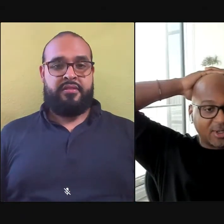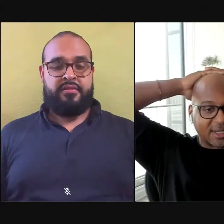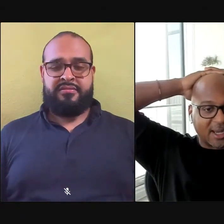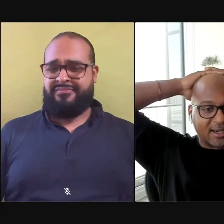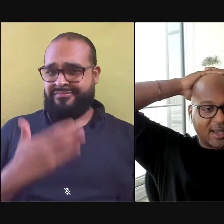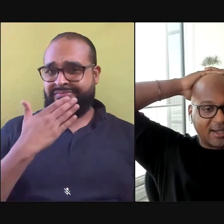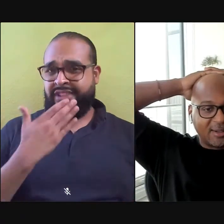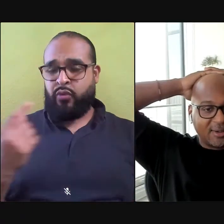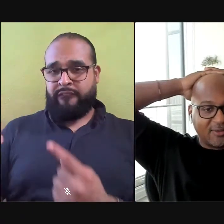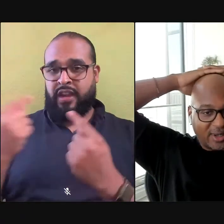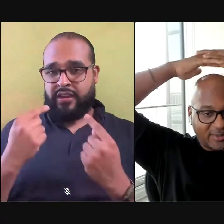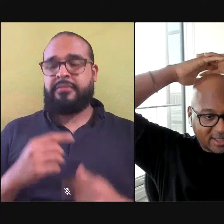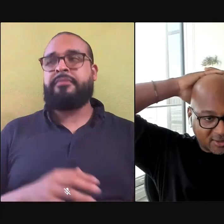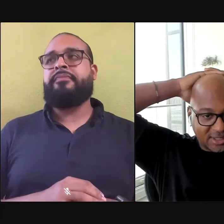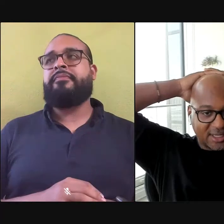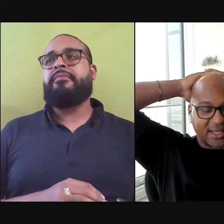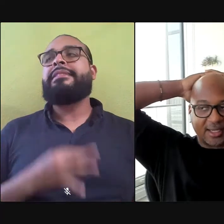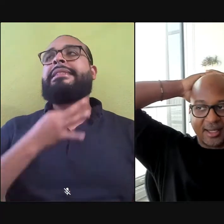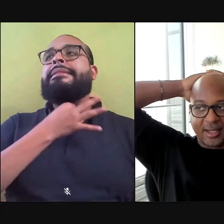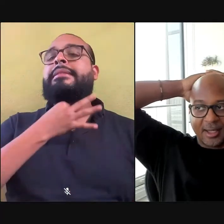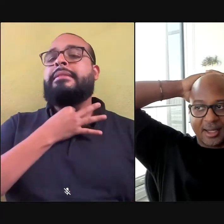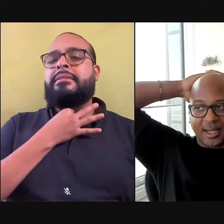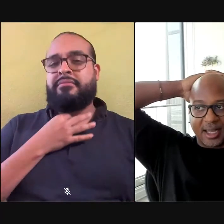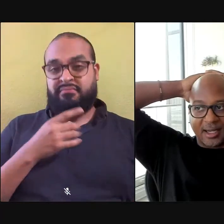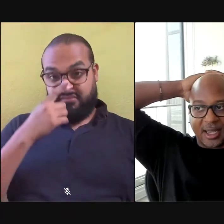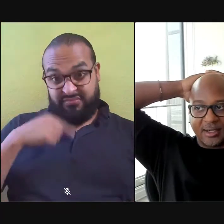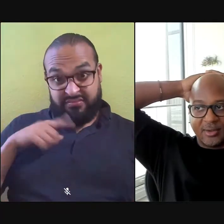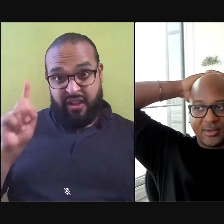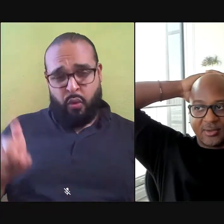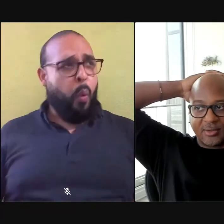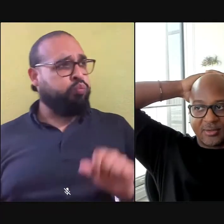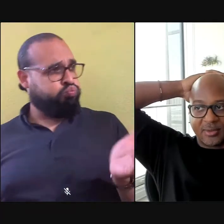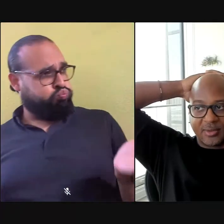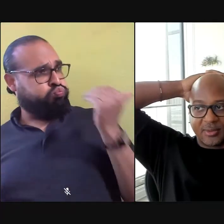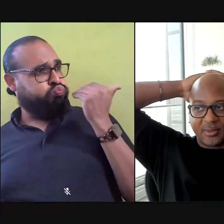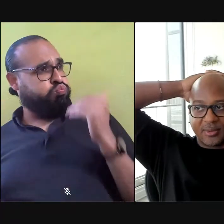I'm curious, how do you, if you don't mind asking a question, Of course. how do you